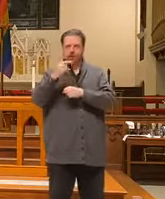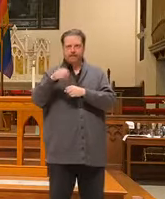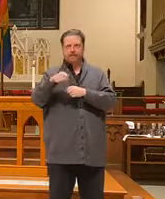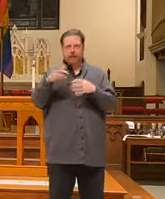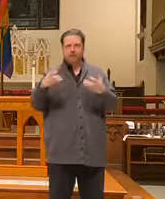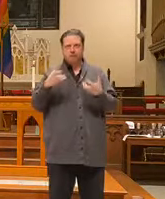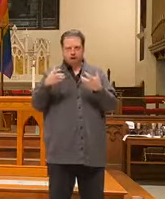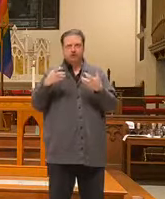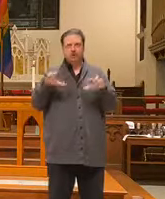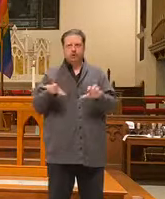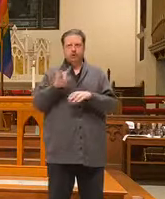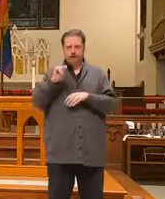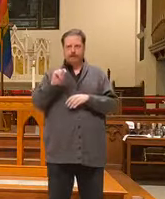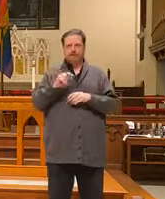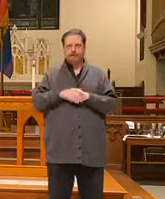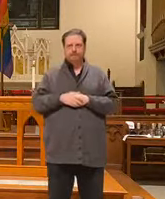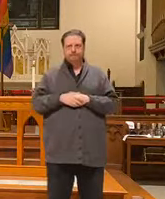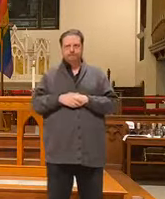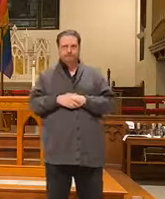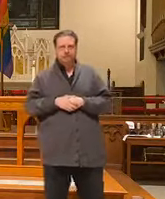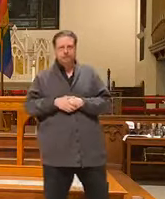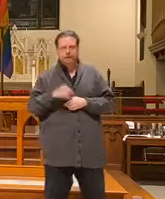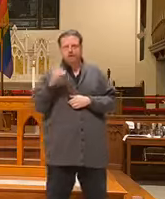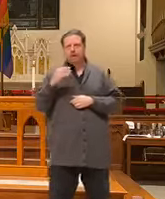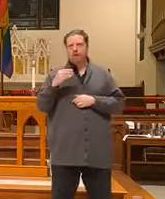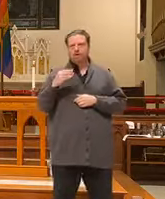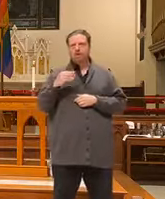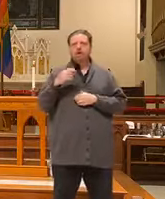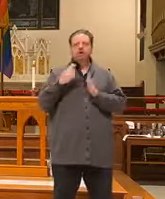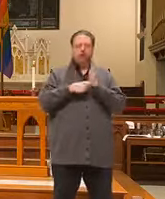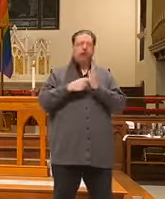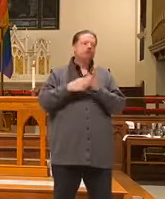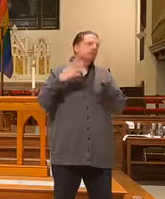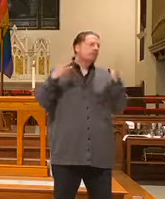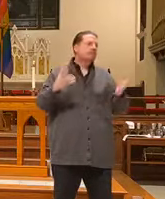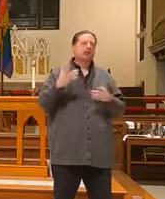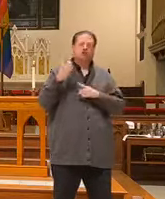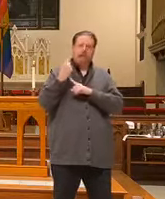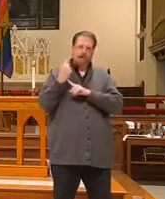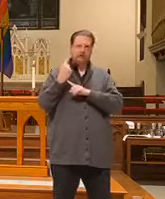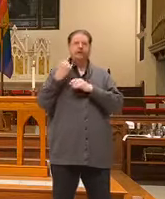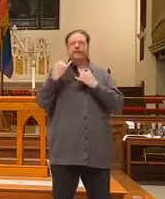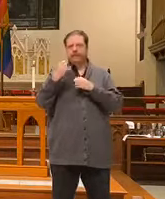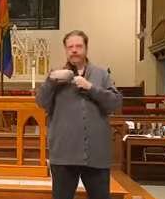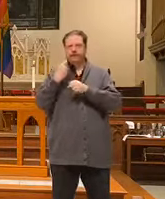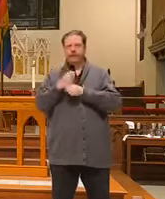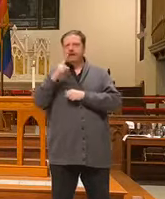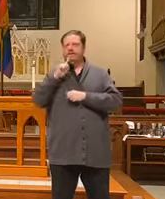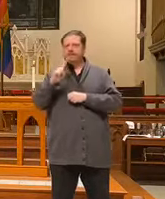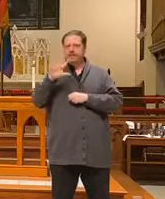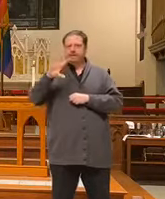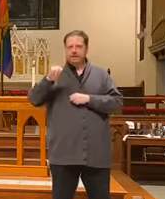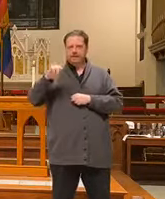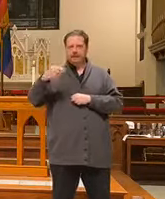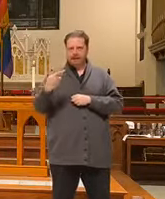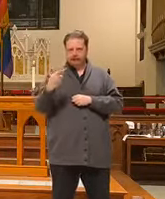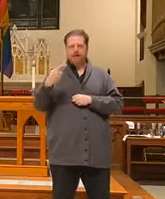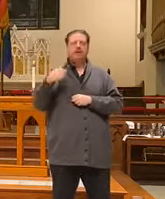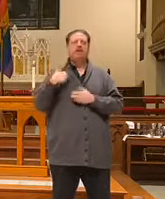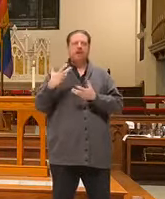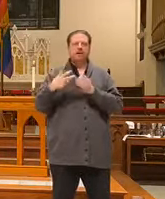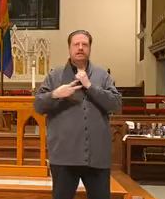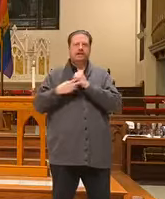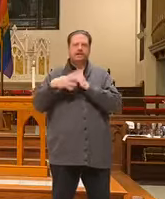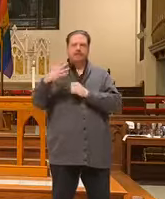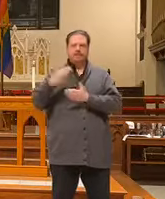Okay, so they opted, again, if you can. The cost was too much last year, so since this year is their 50th year, they really wanted to save up